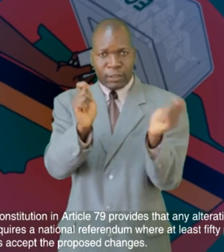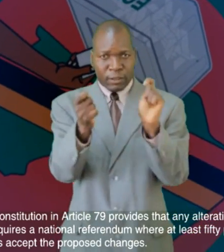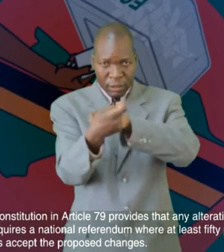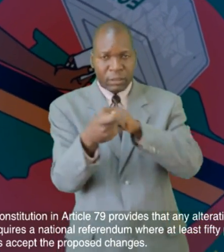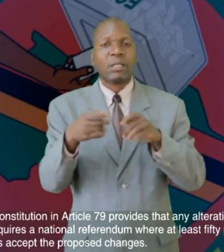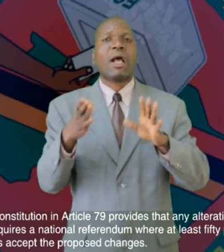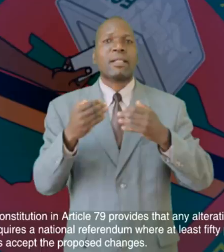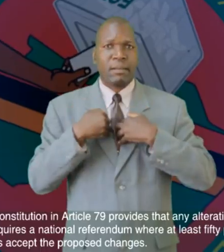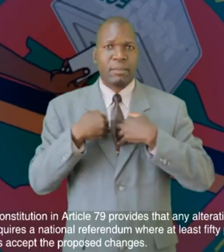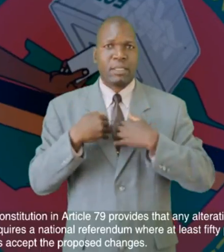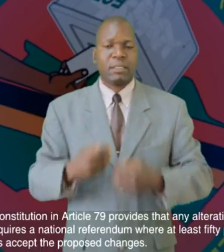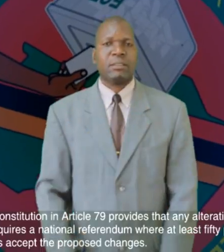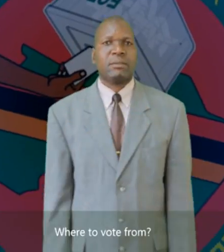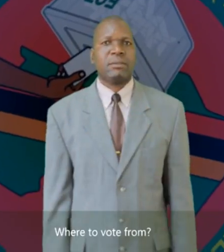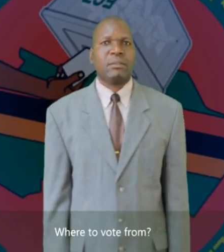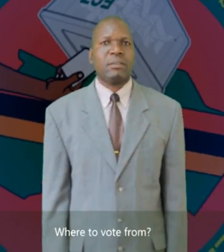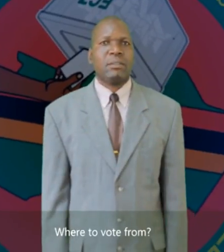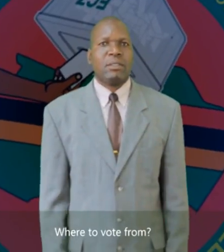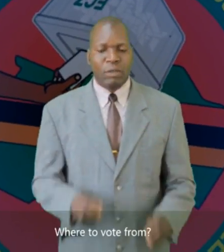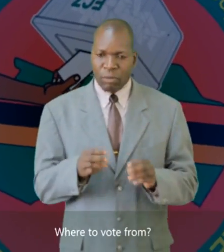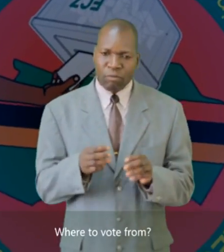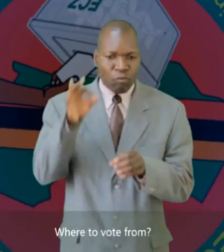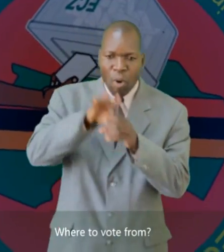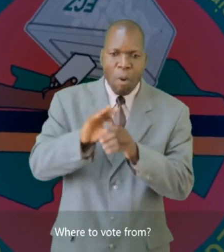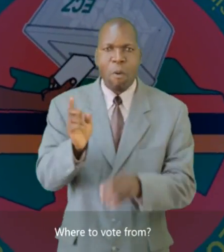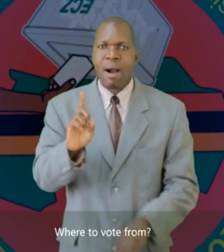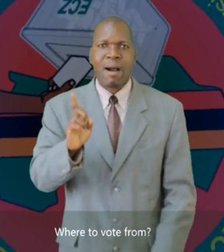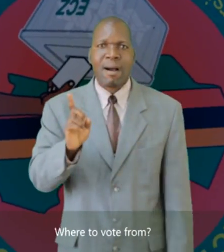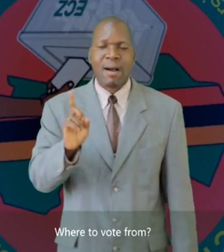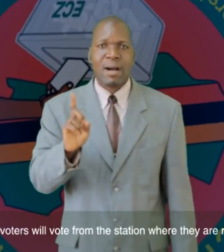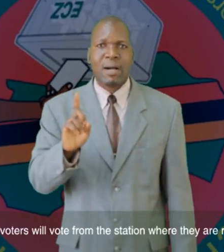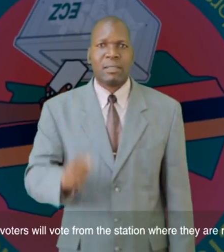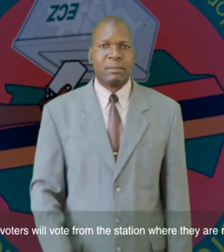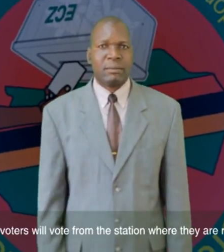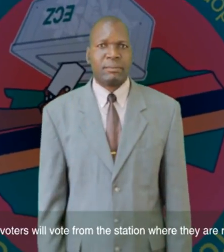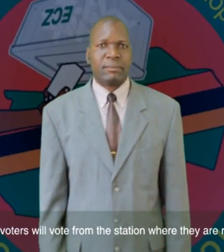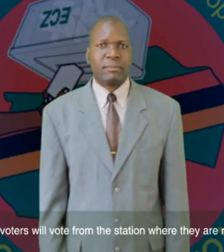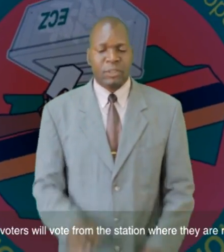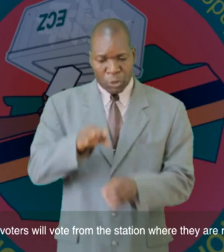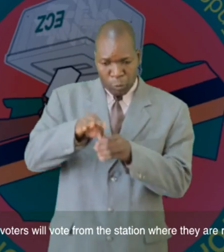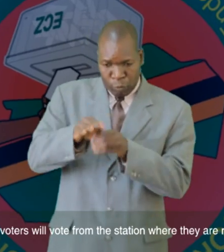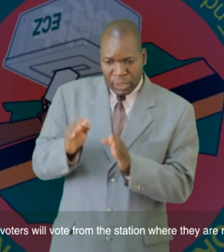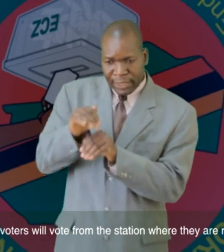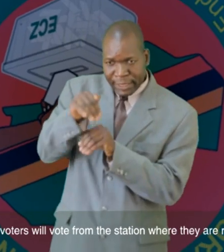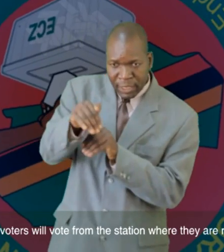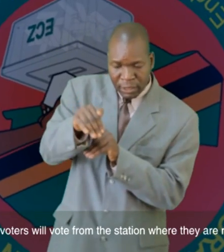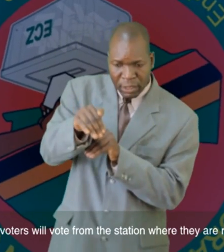changes. Where to vote from? Registered voters will vote from the station where they